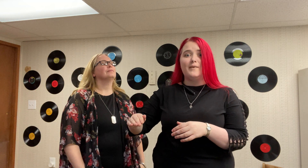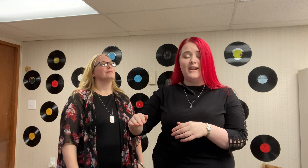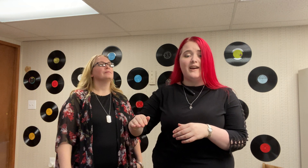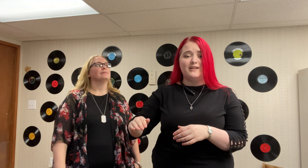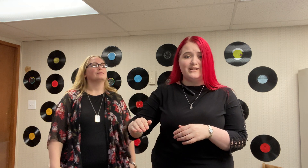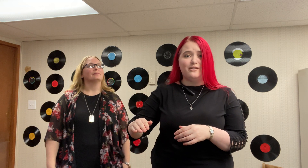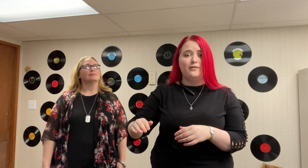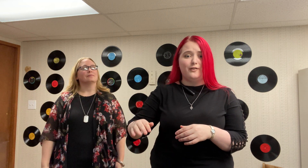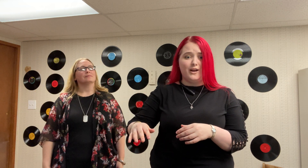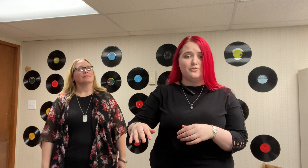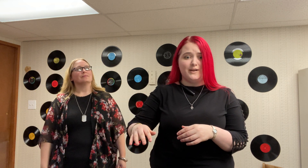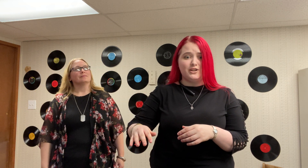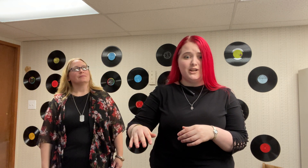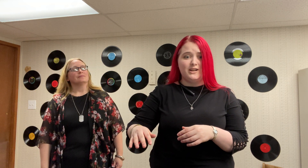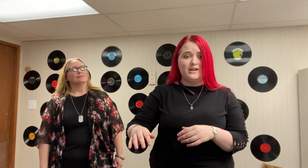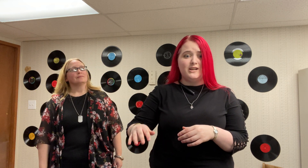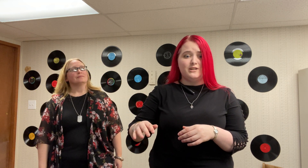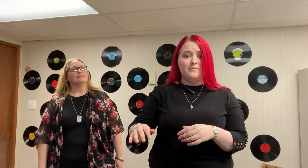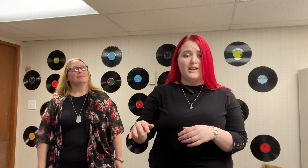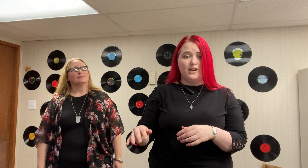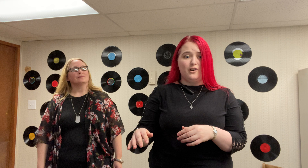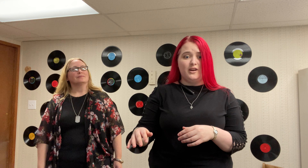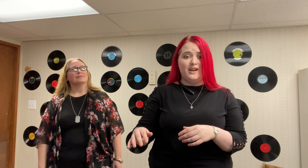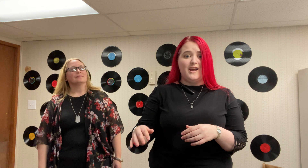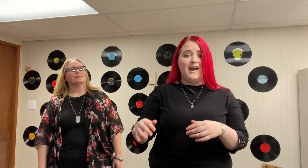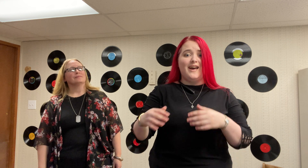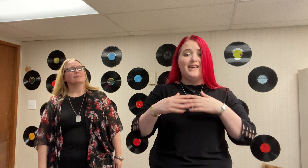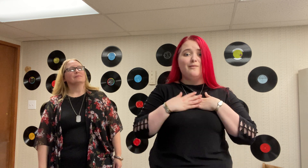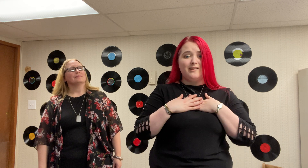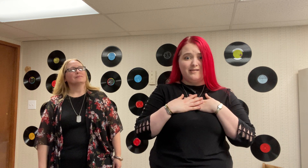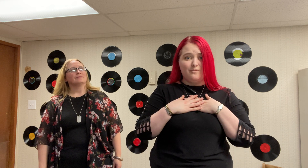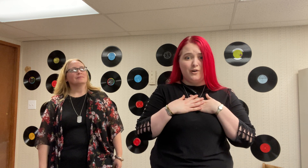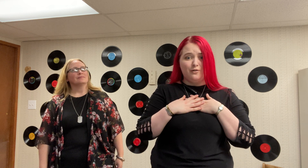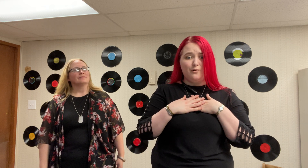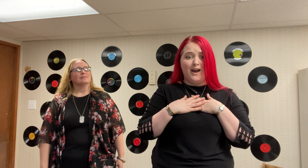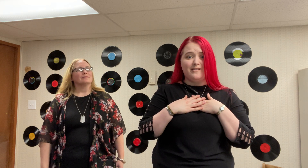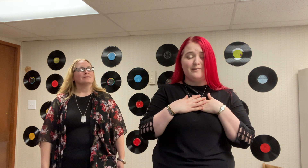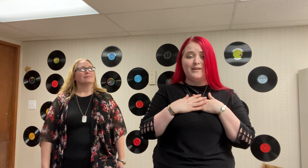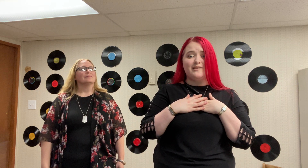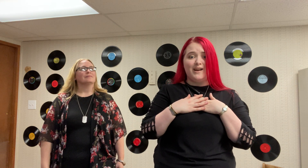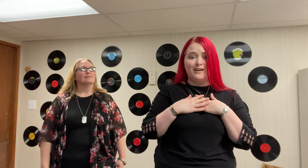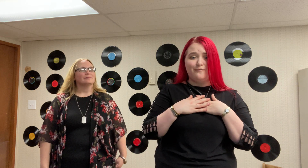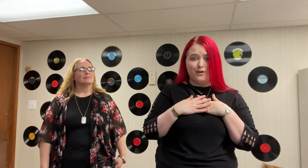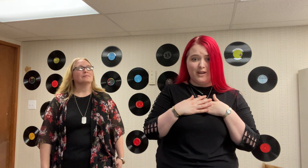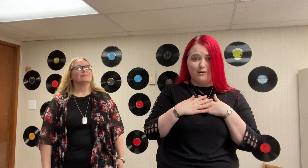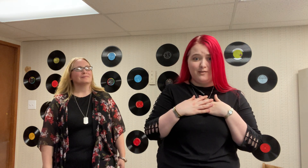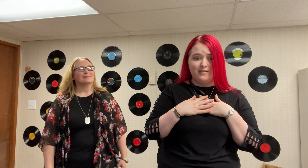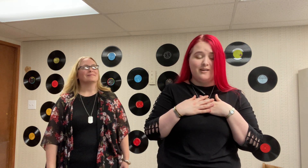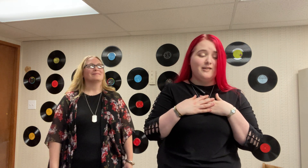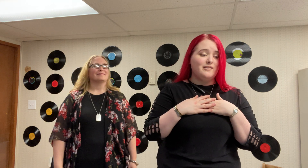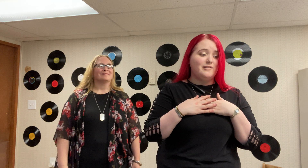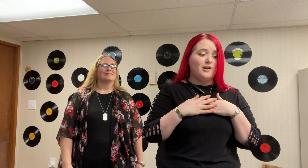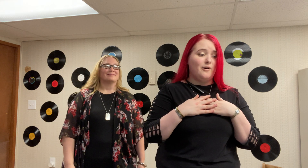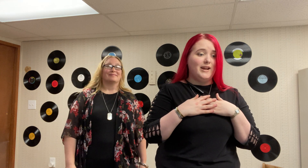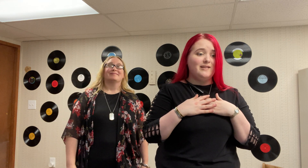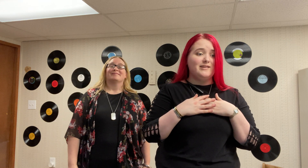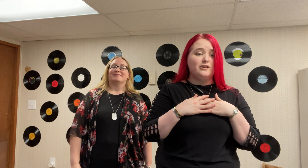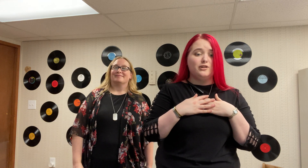Monday until the graduation to make it good. And that was as someone who has been signing for years. So, and it still took